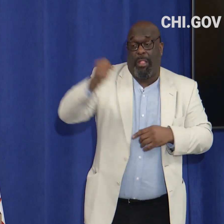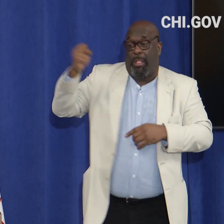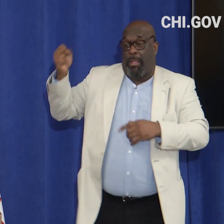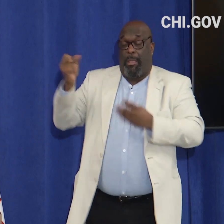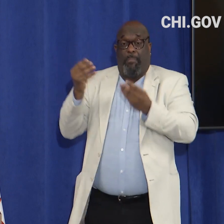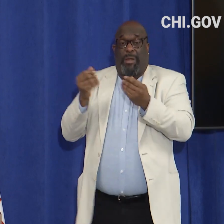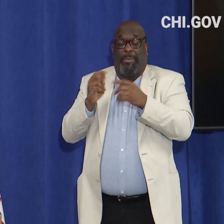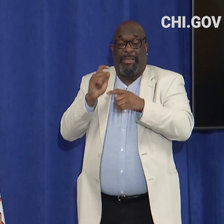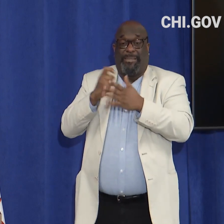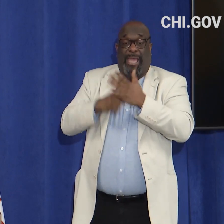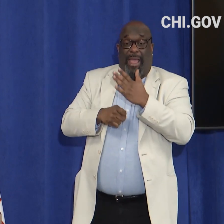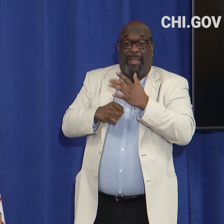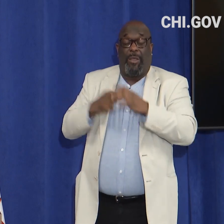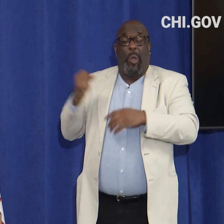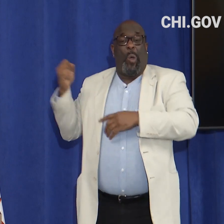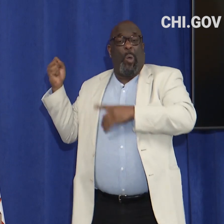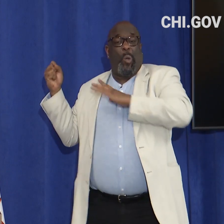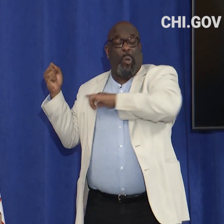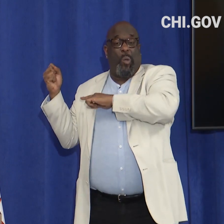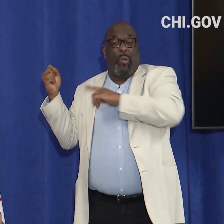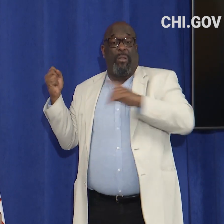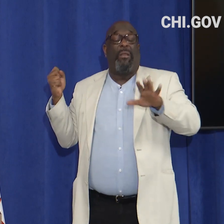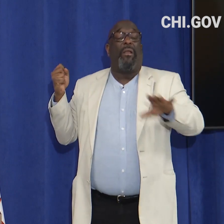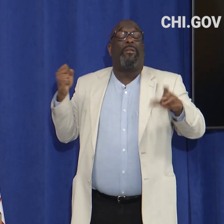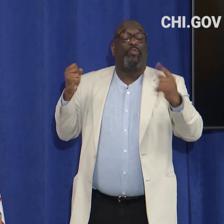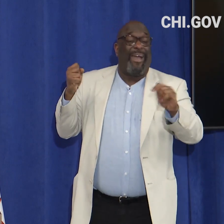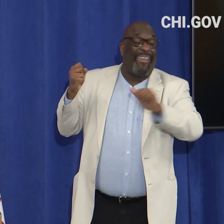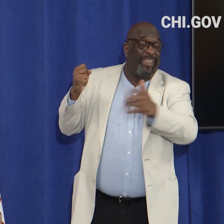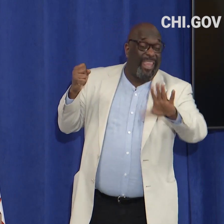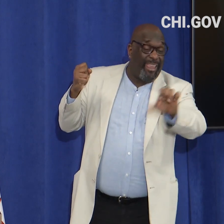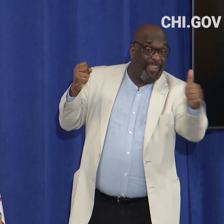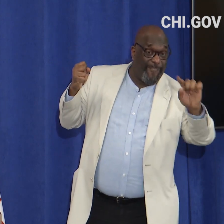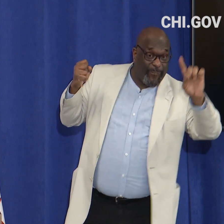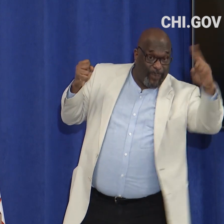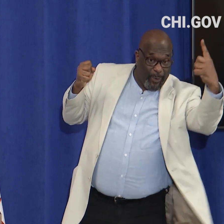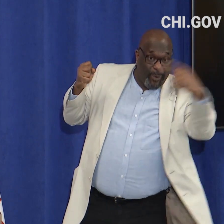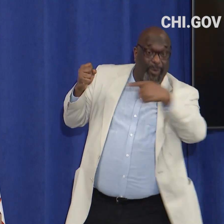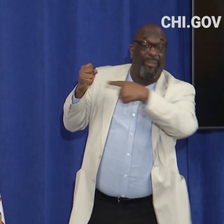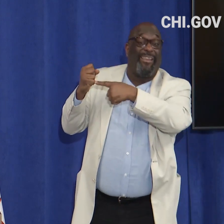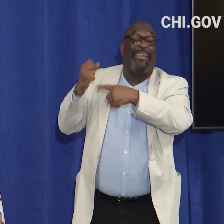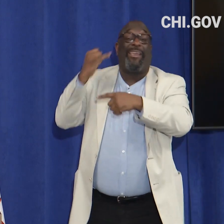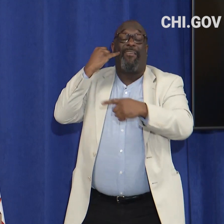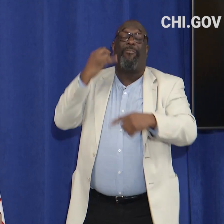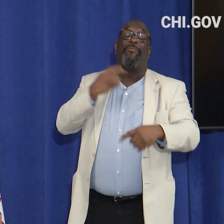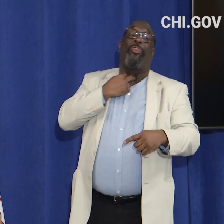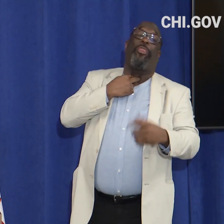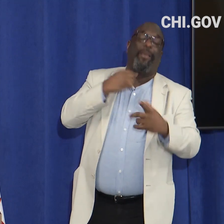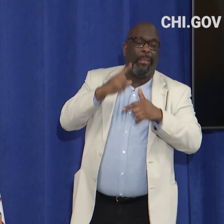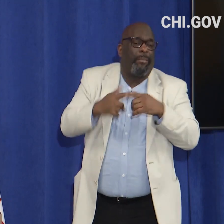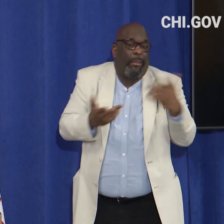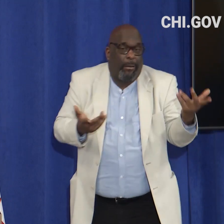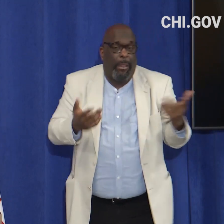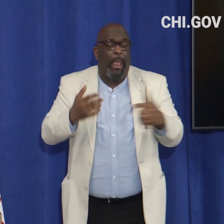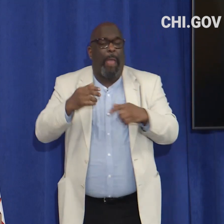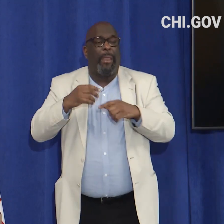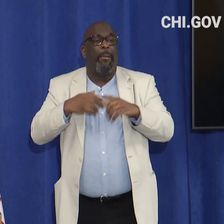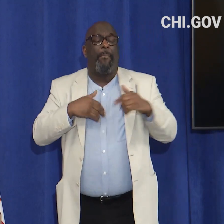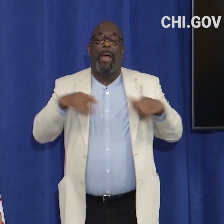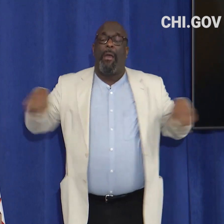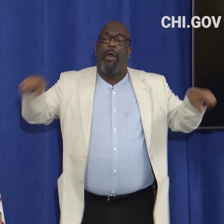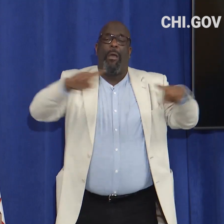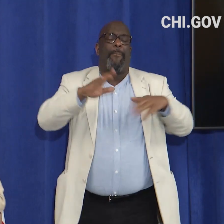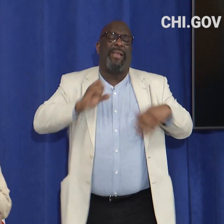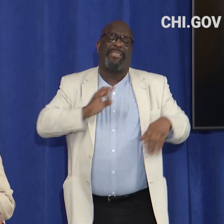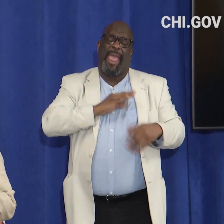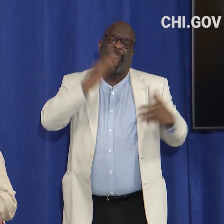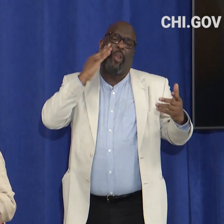do. And as our finance team can attest, when we talk about options, they know that that has to be at the end of the table.